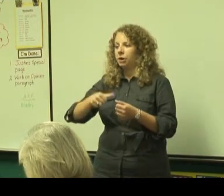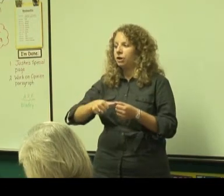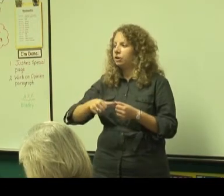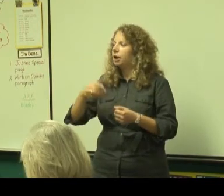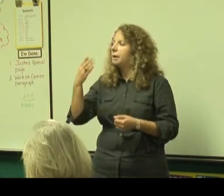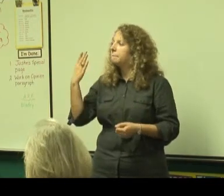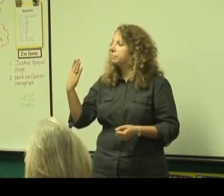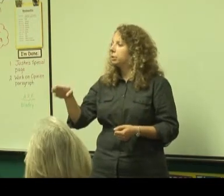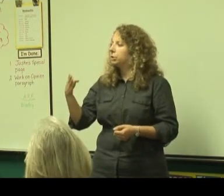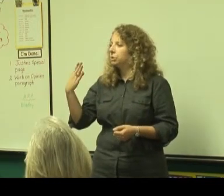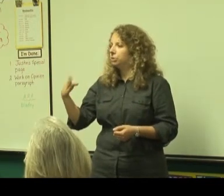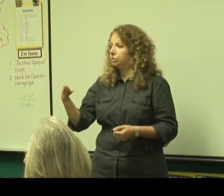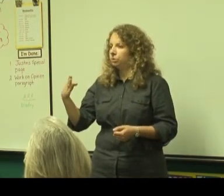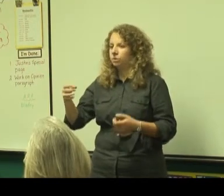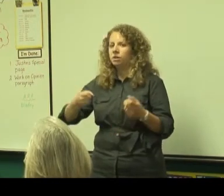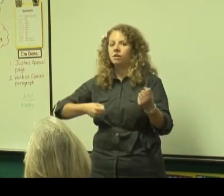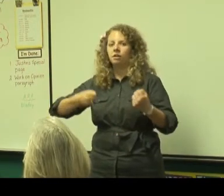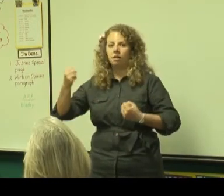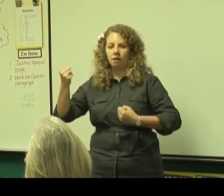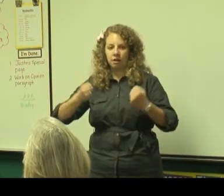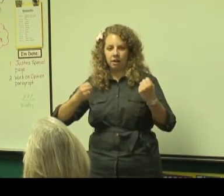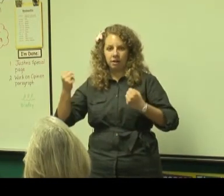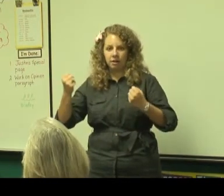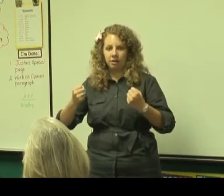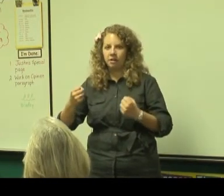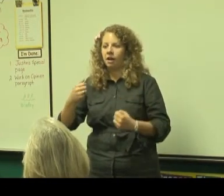remember blue car